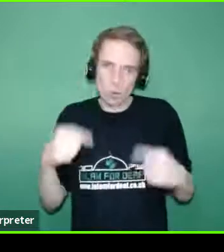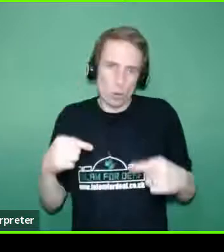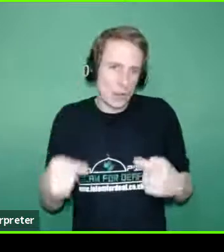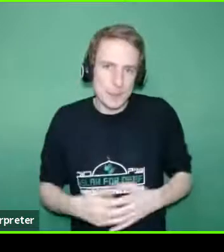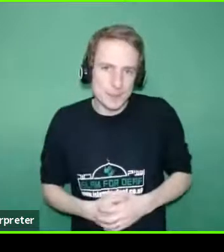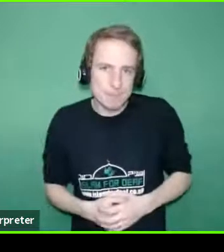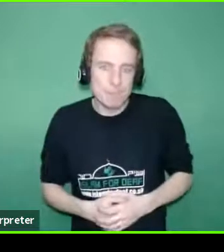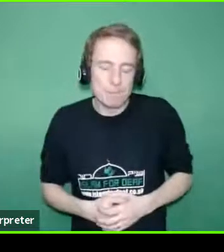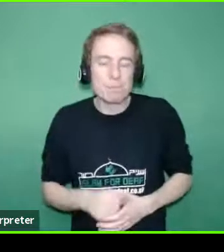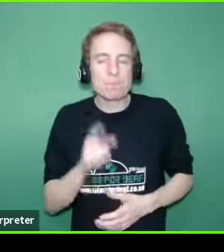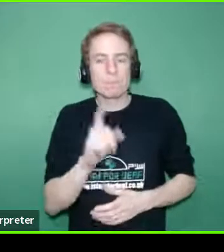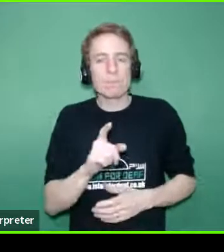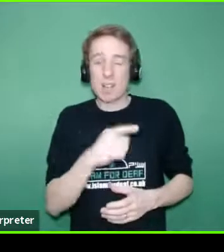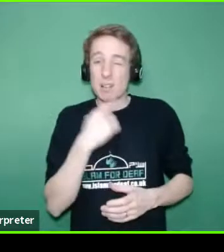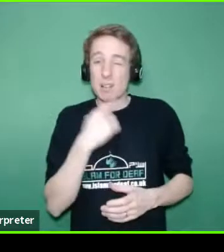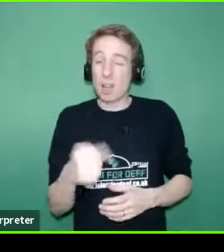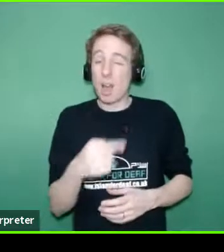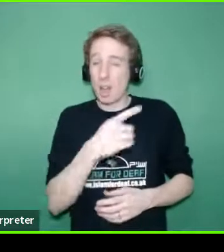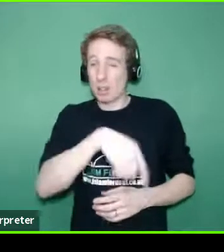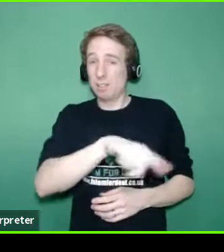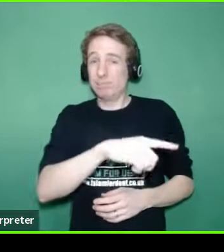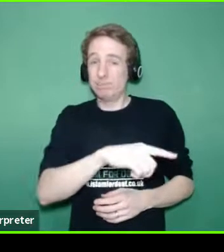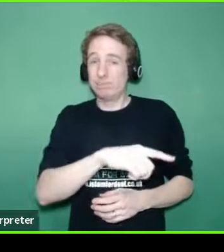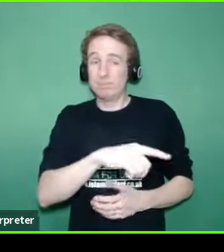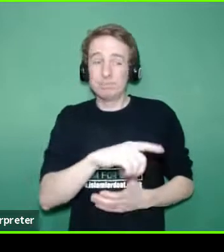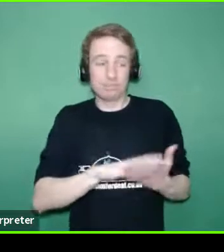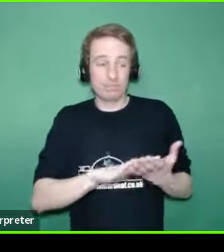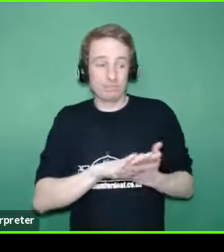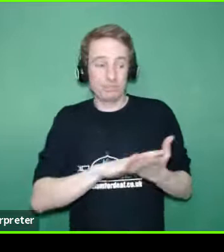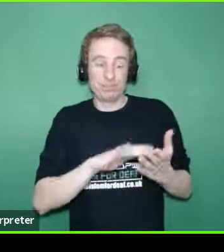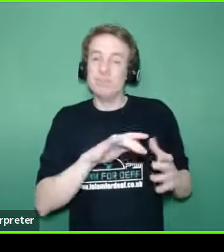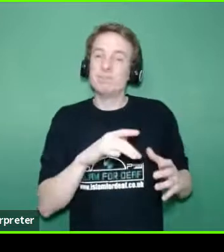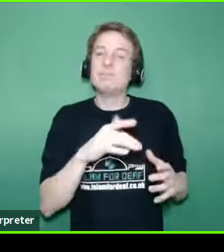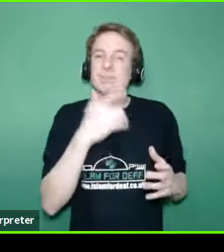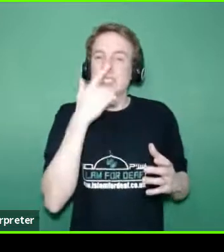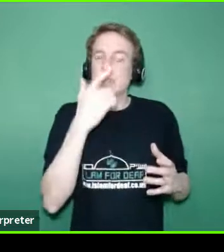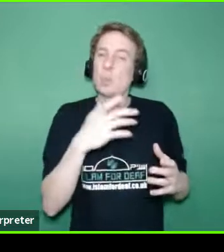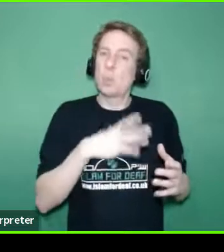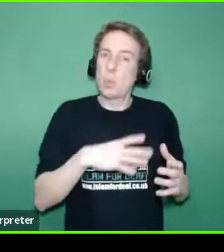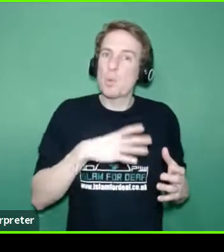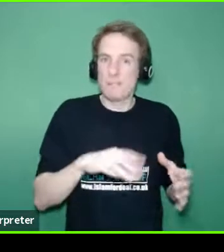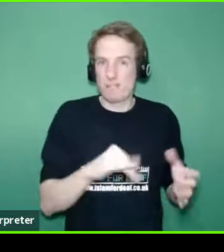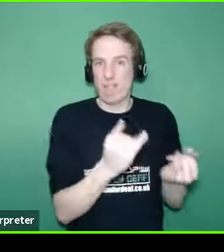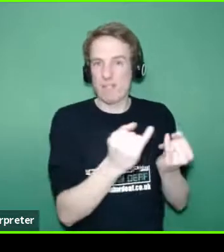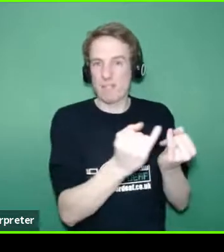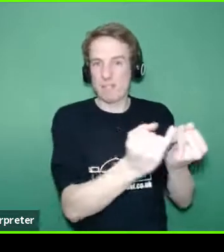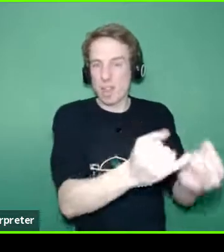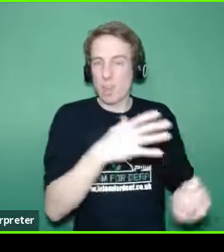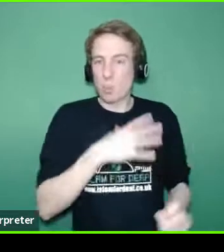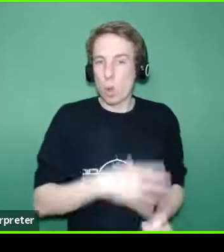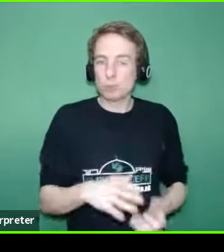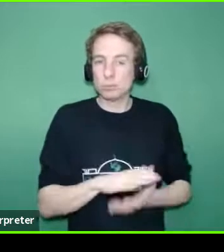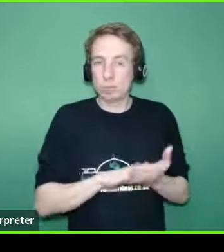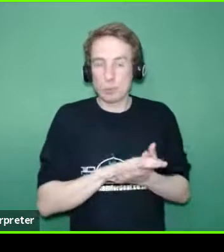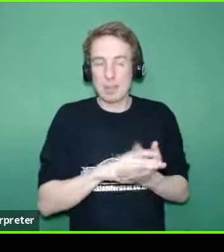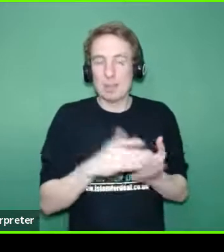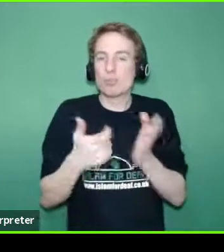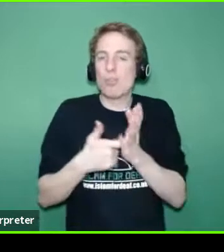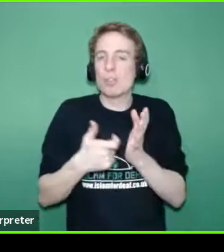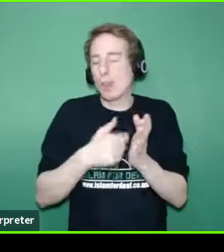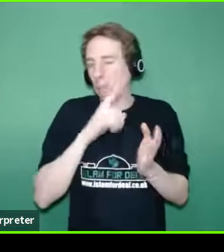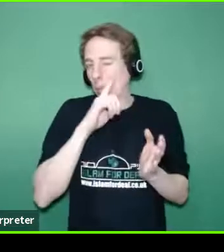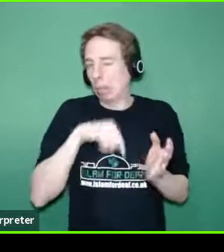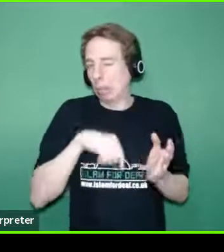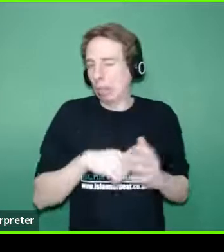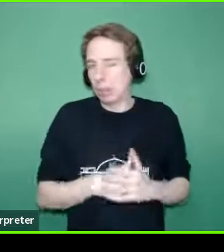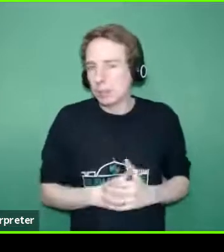by lying, they allowed themselves to carry on fighting and carry on doing that which they wanted to do. And about